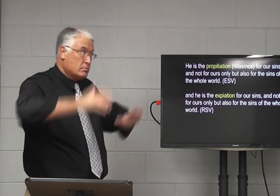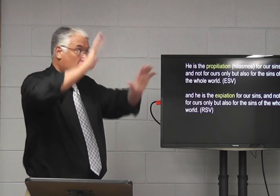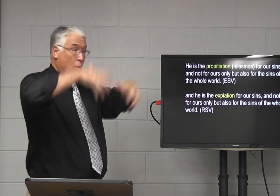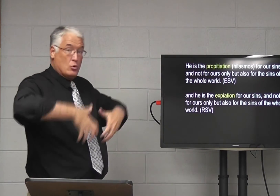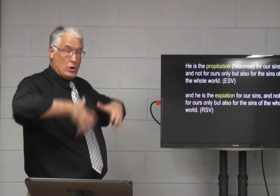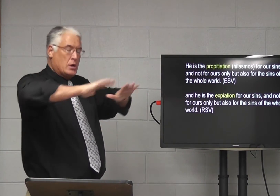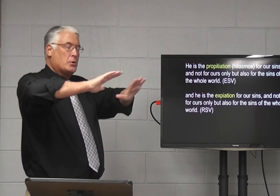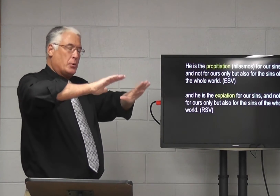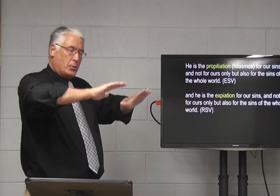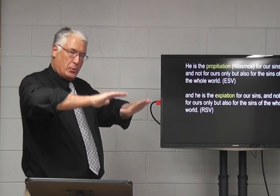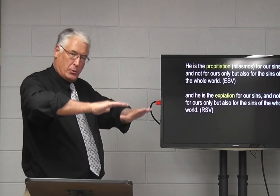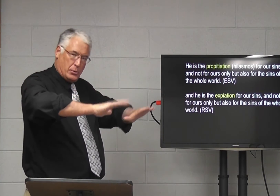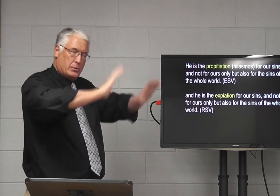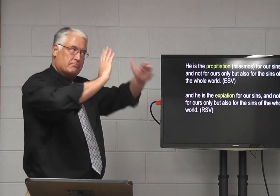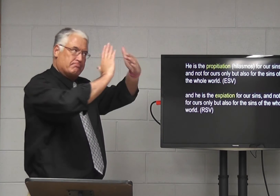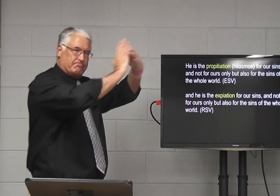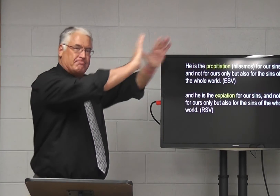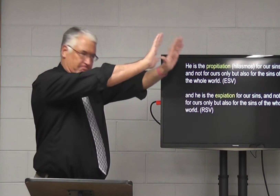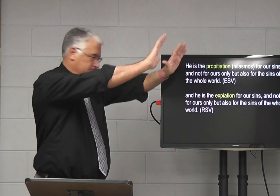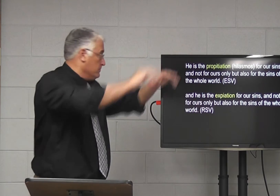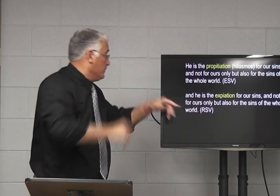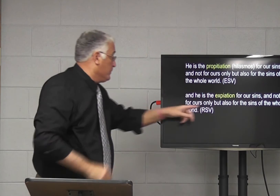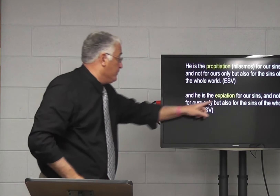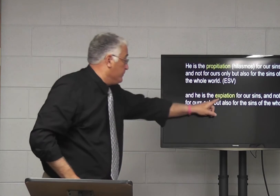a propitiation means appeasement.